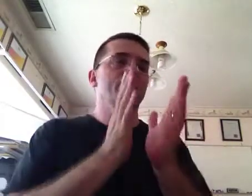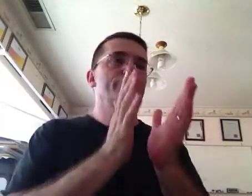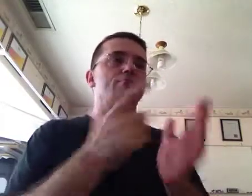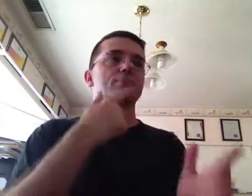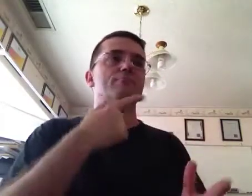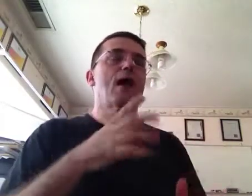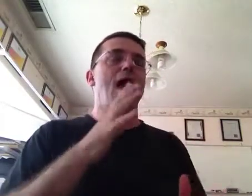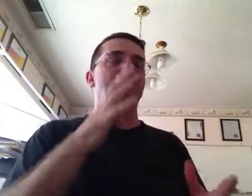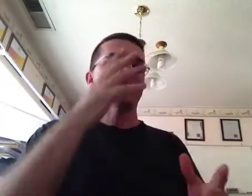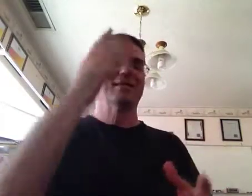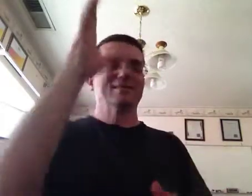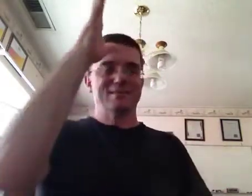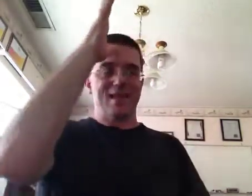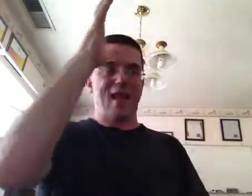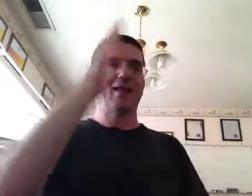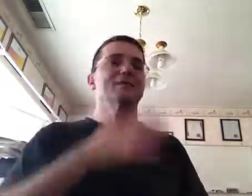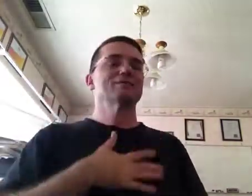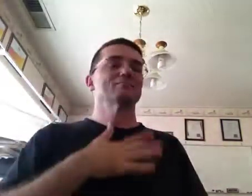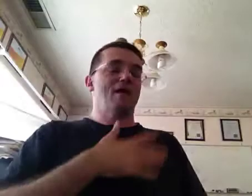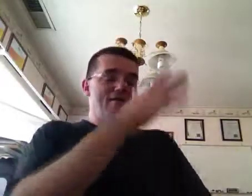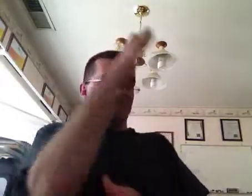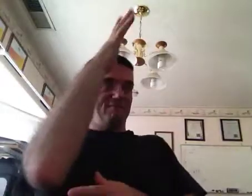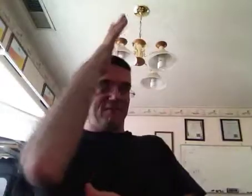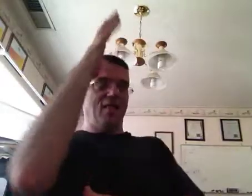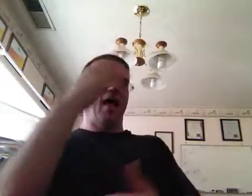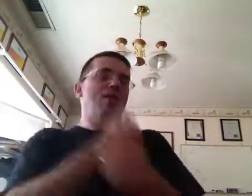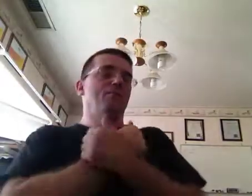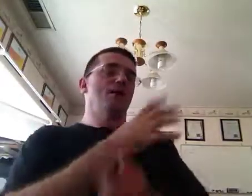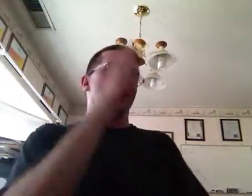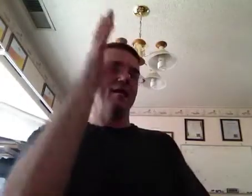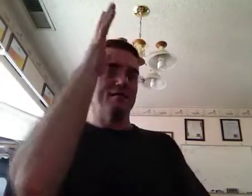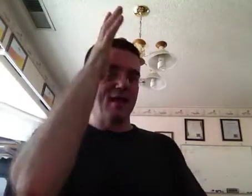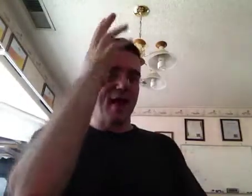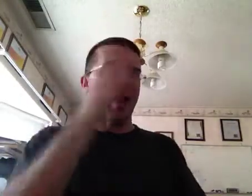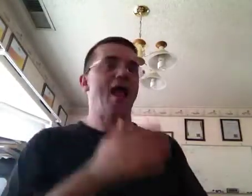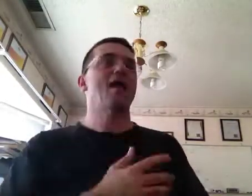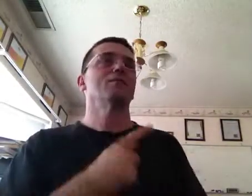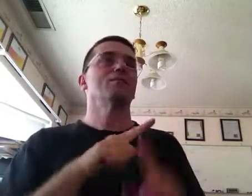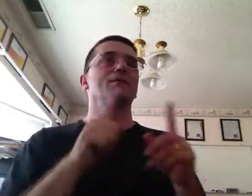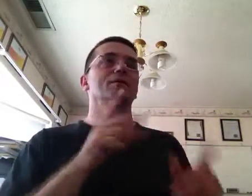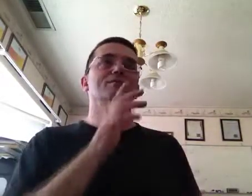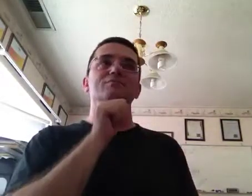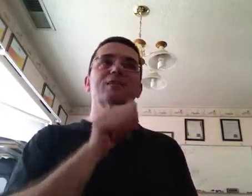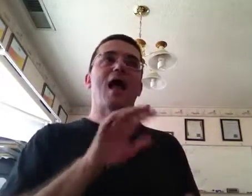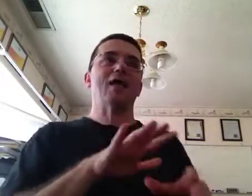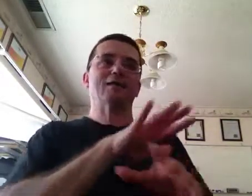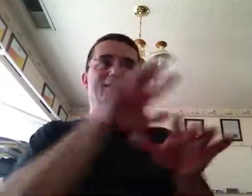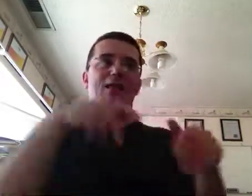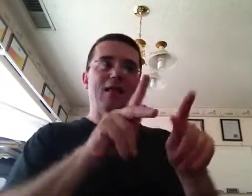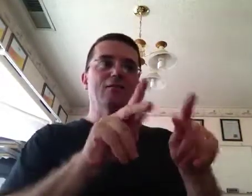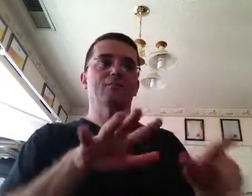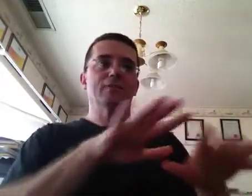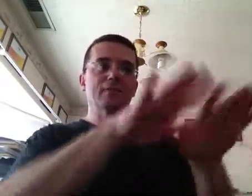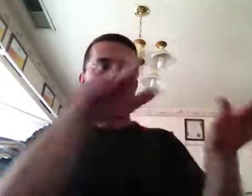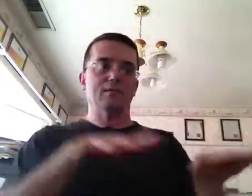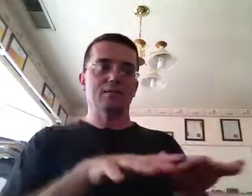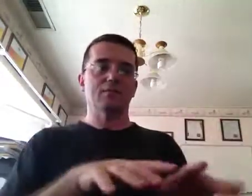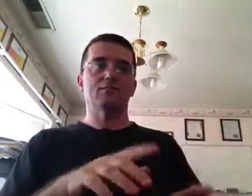imposing character. I mean, he's my father. Yeah. You know, I love my dad. But you would not allow him to be imposing in these other areas. Correct. And for